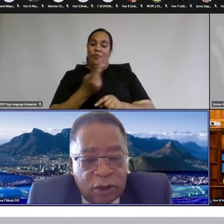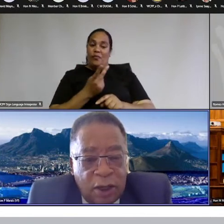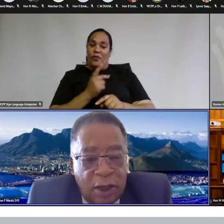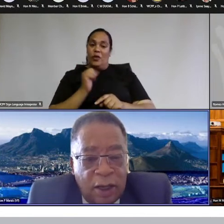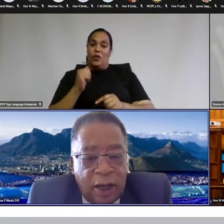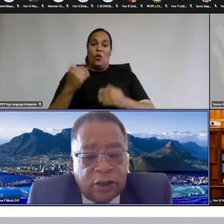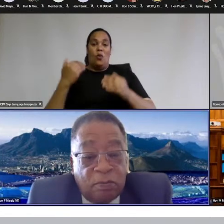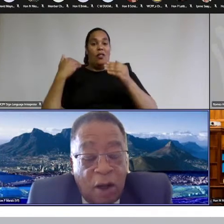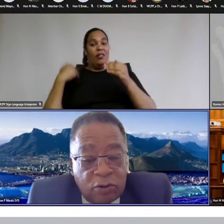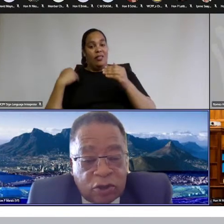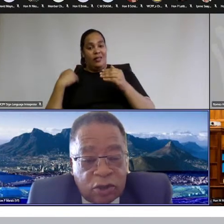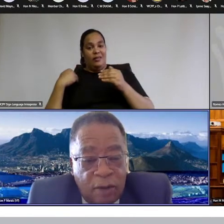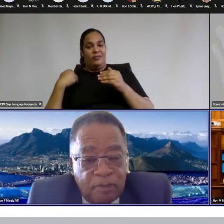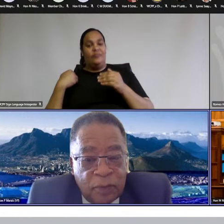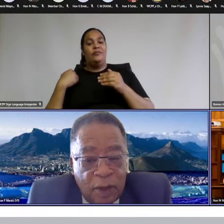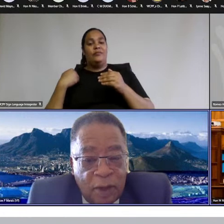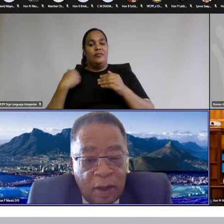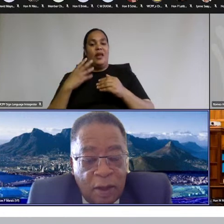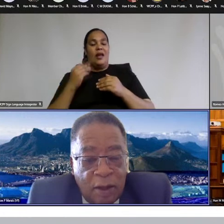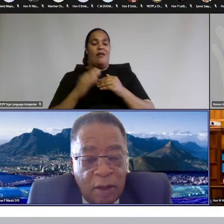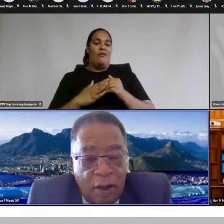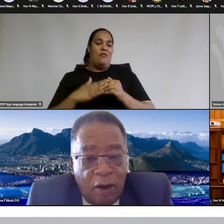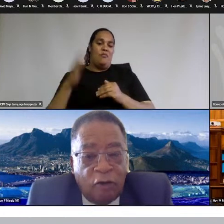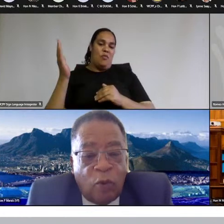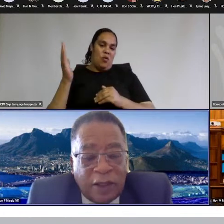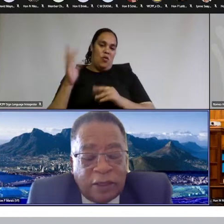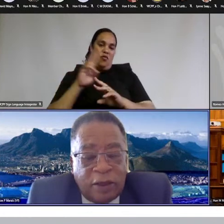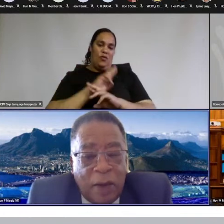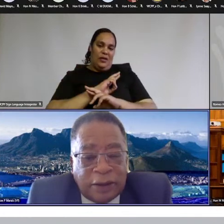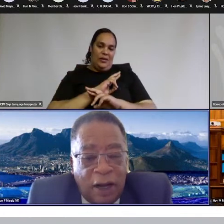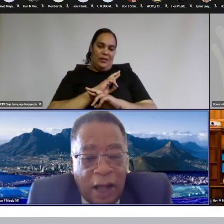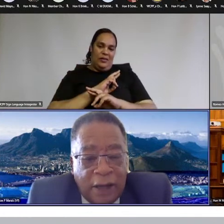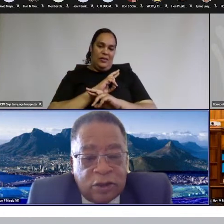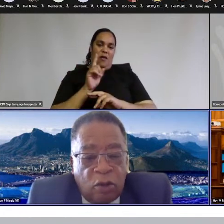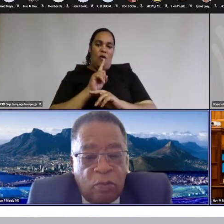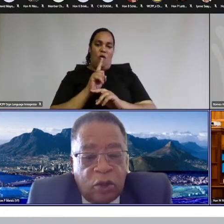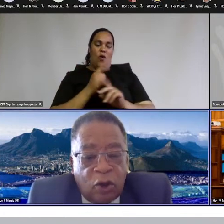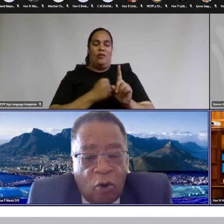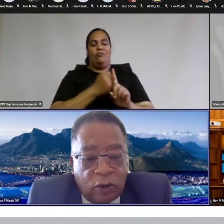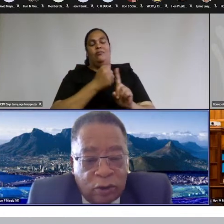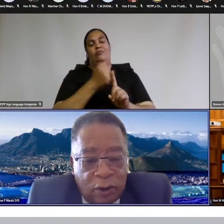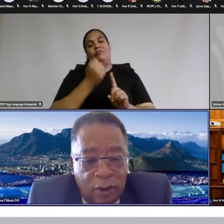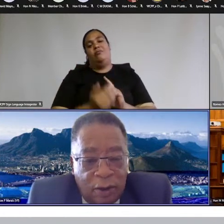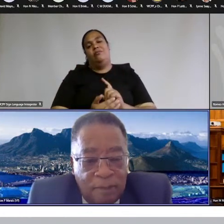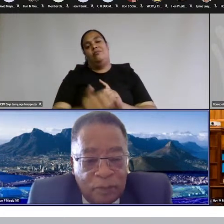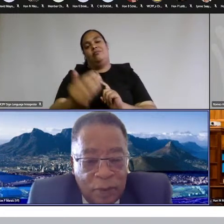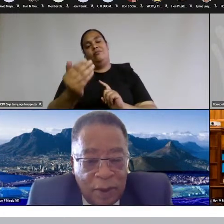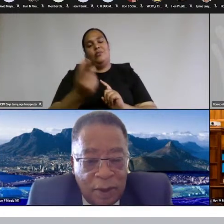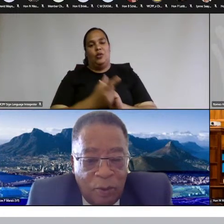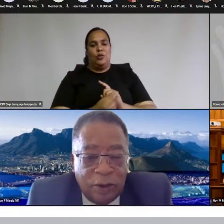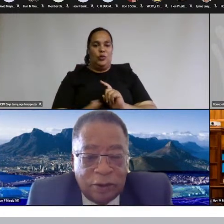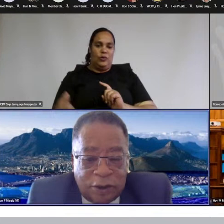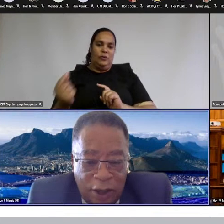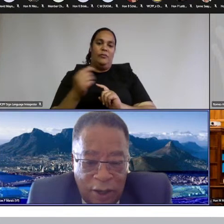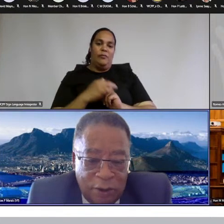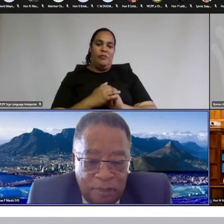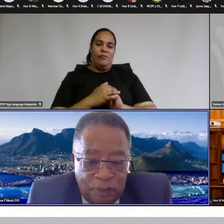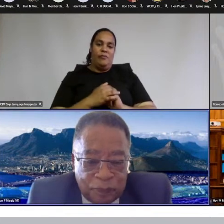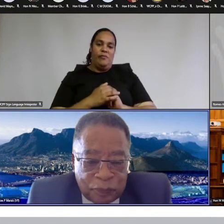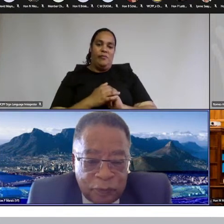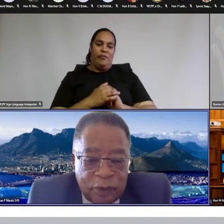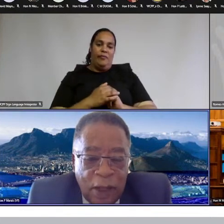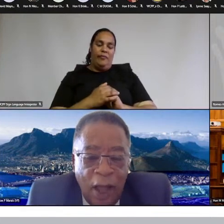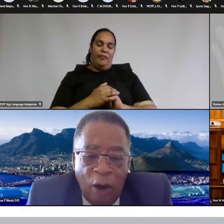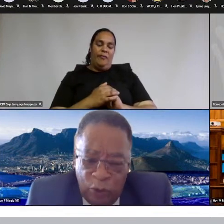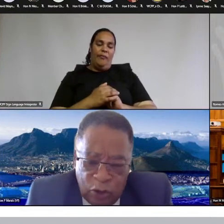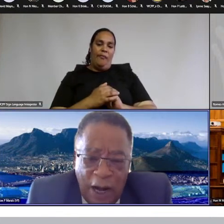your shoulders rest most of what the battle lines to be drawn will